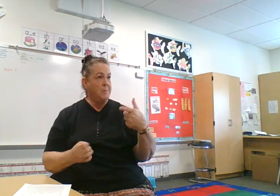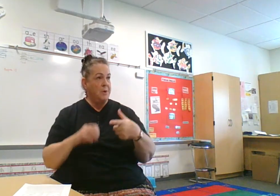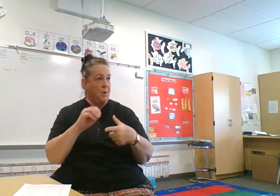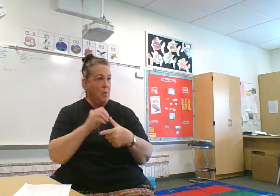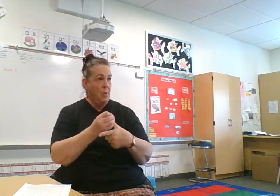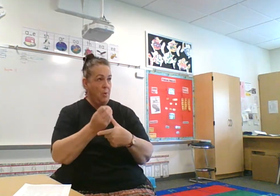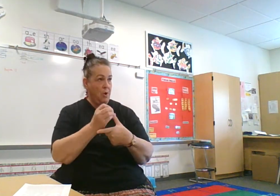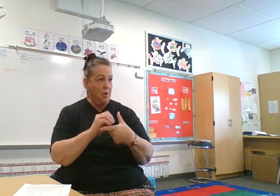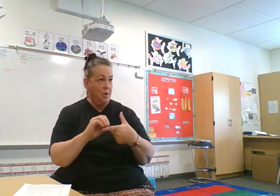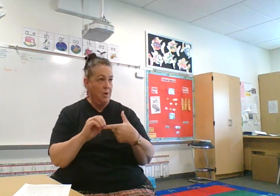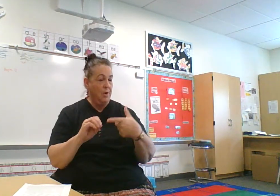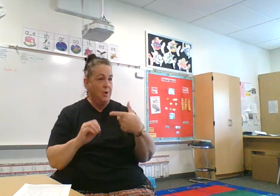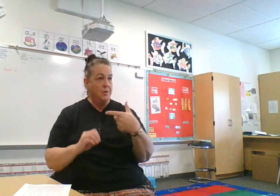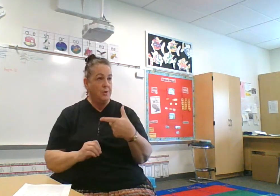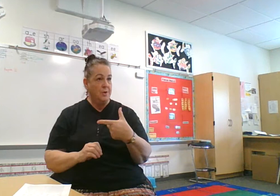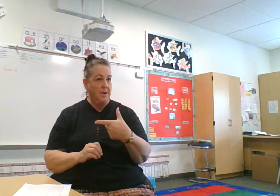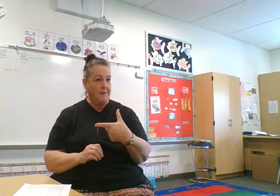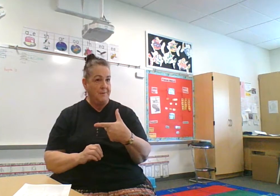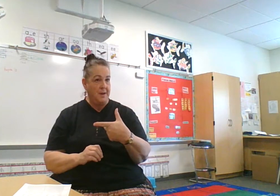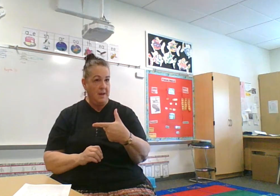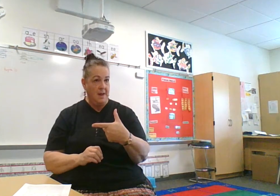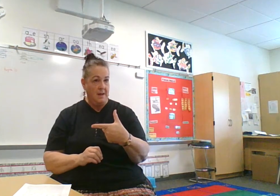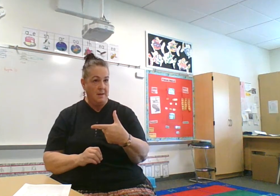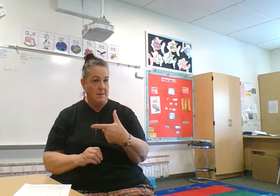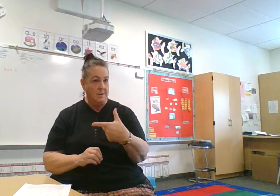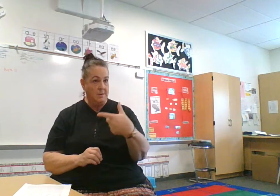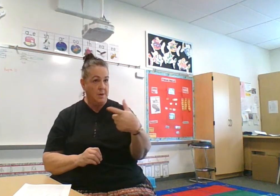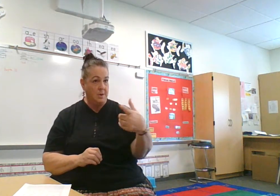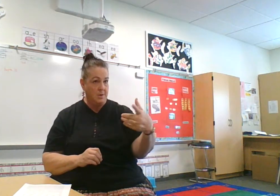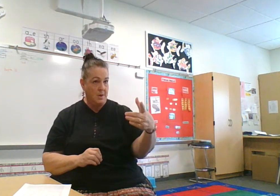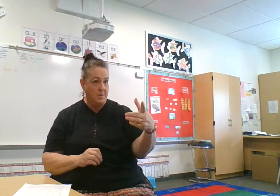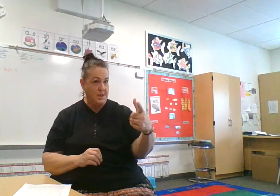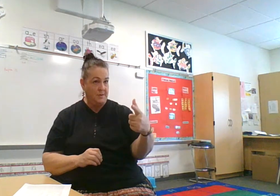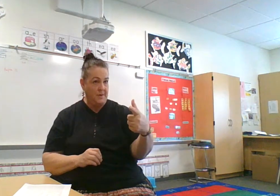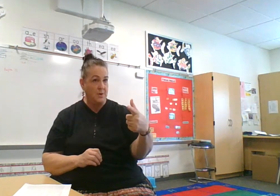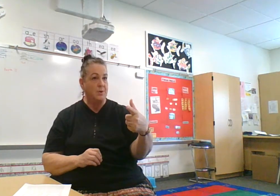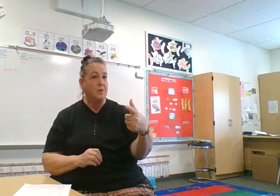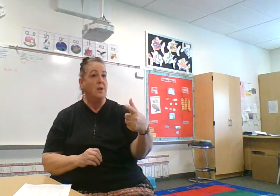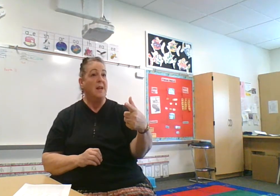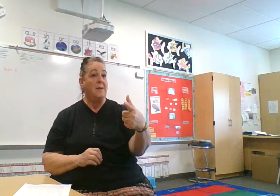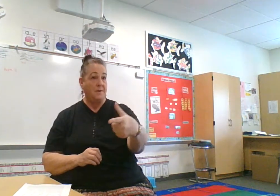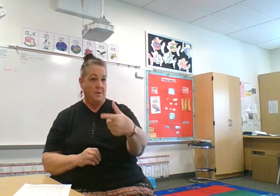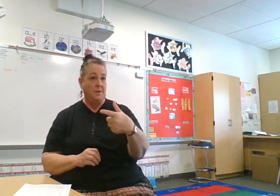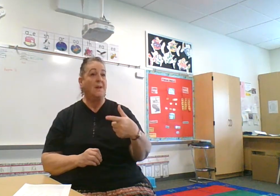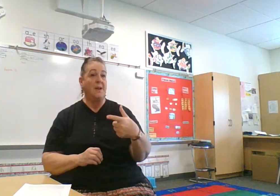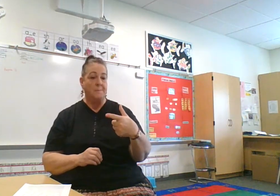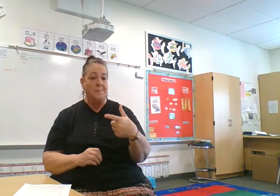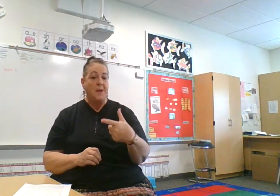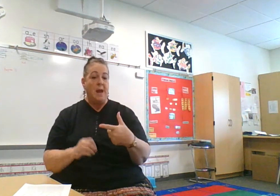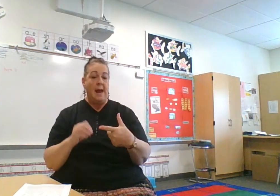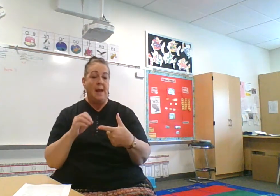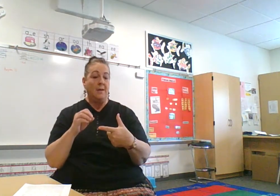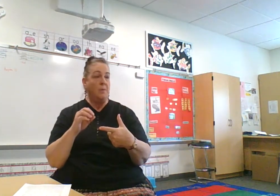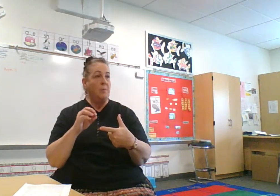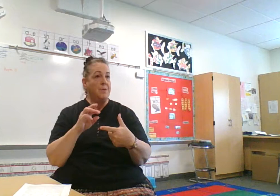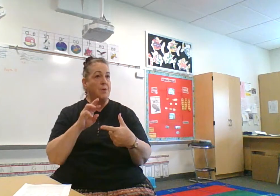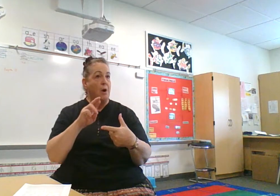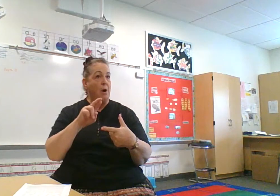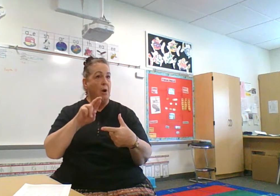your or, do your left L, not close these fingers, left, there you go. And with an R